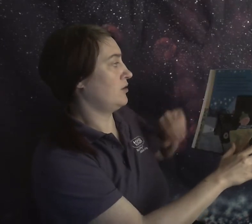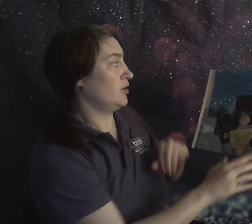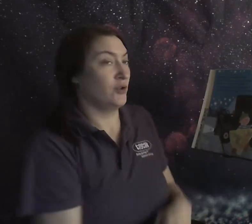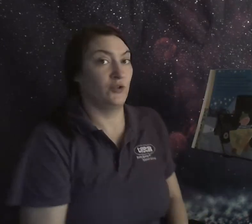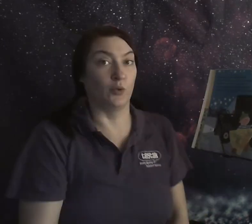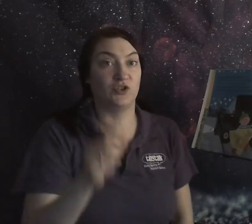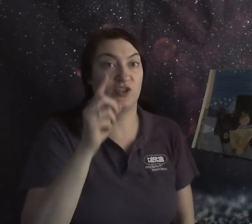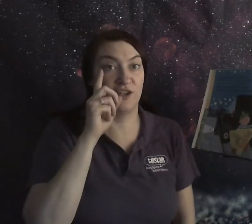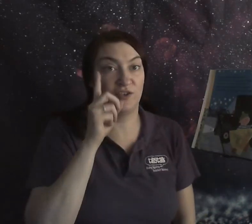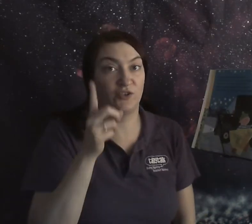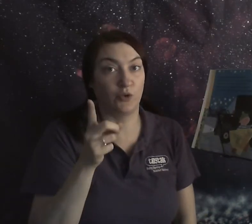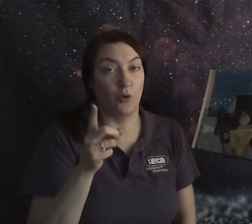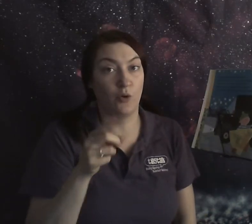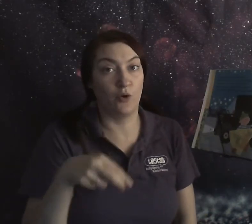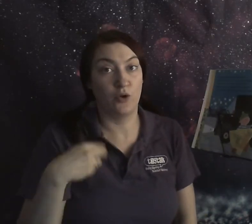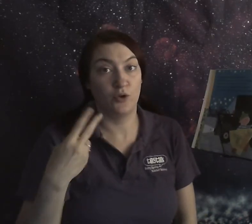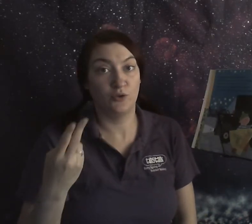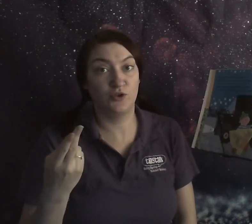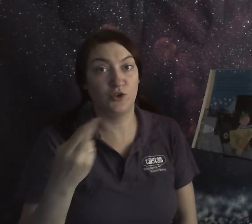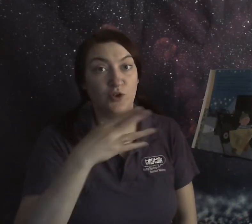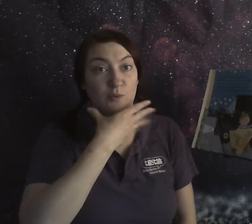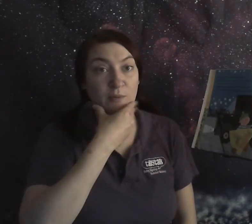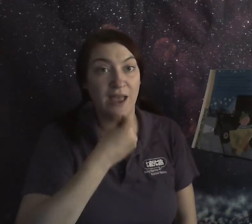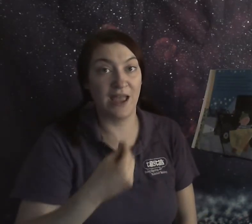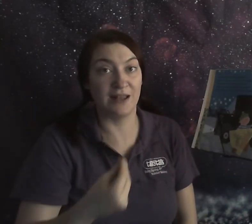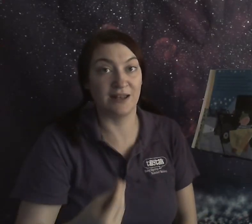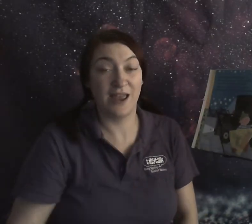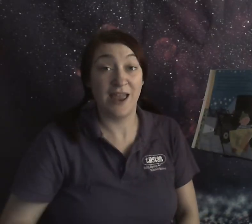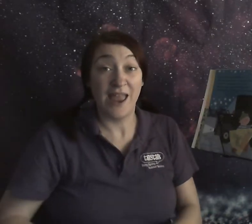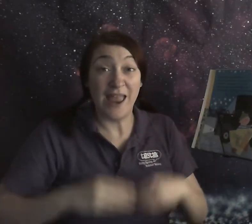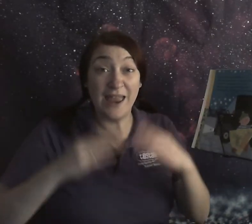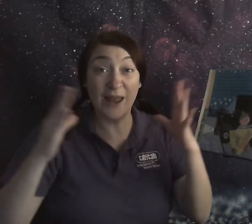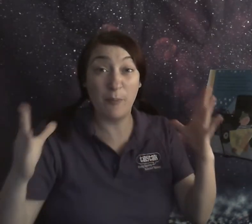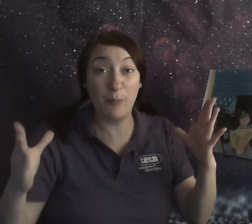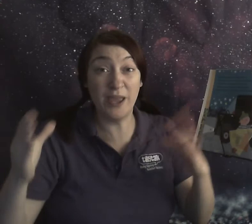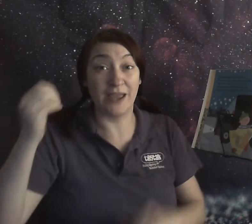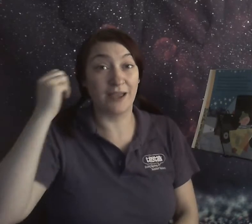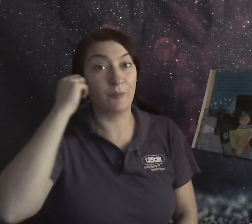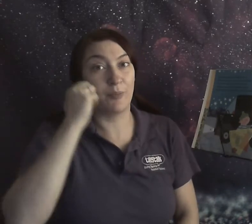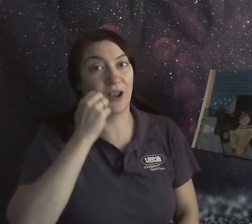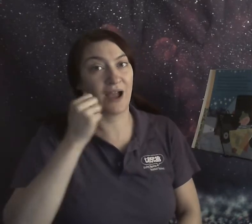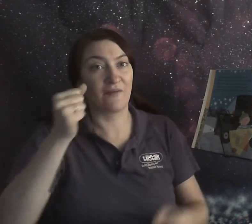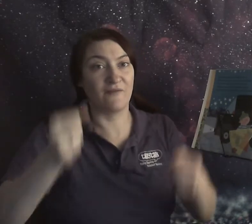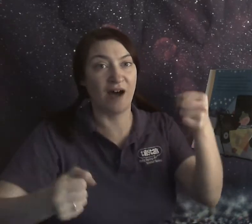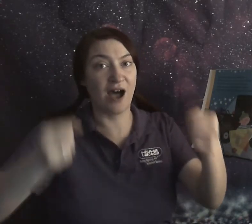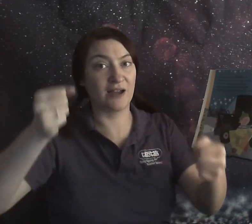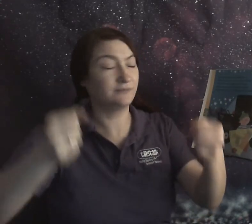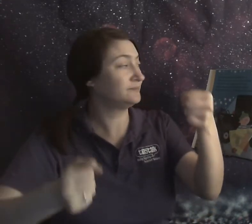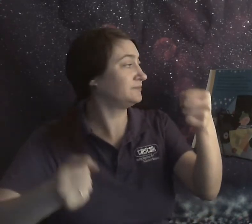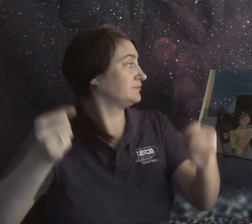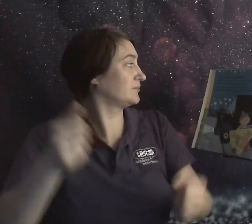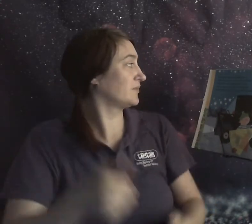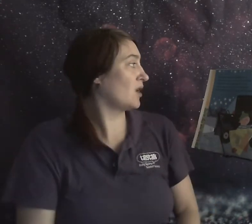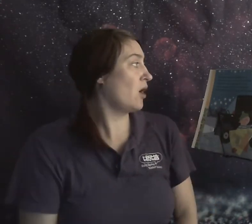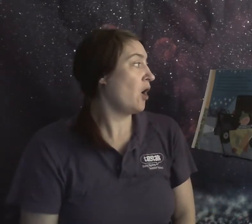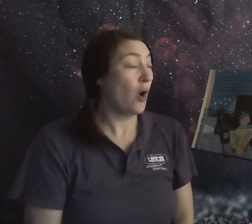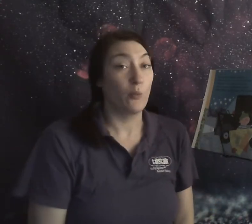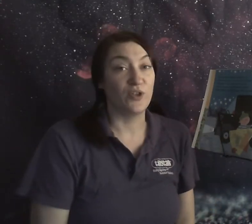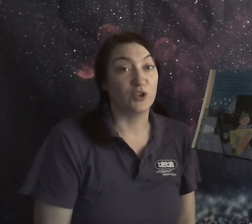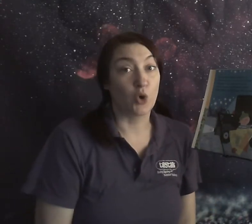So she saw two men in a big black van, with a